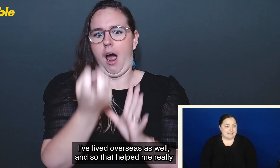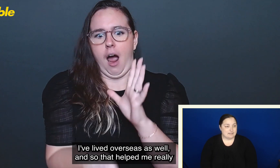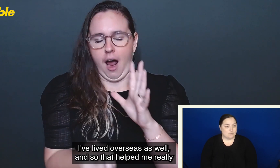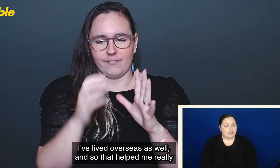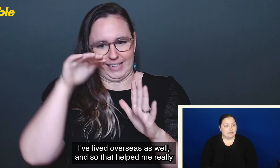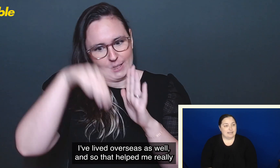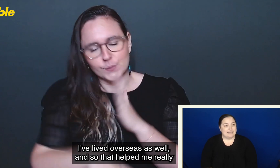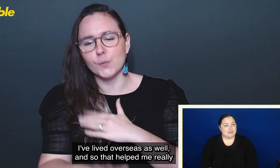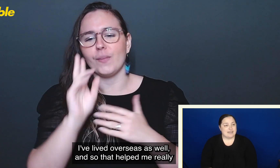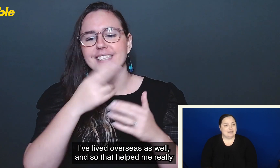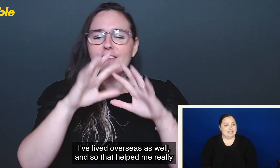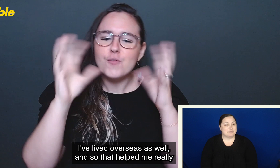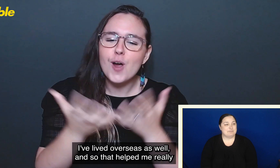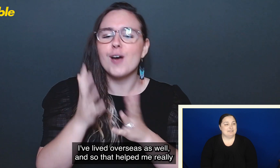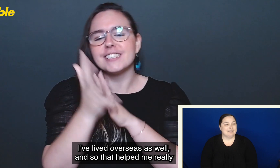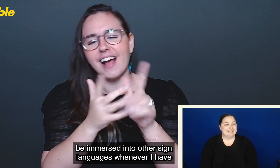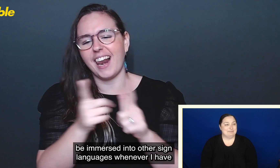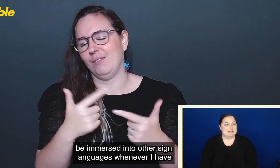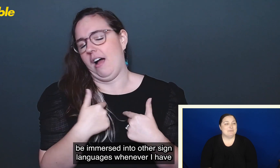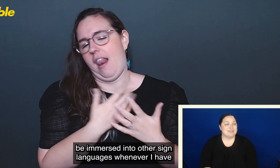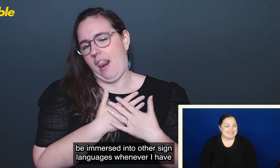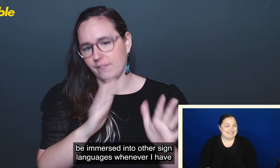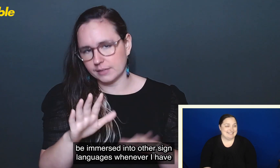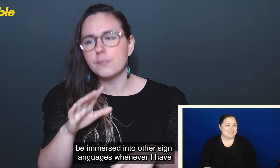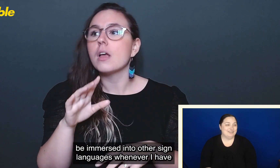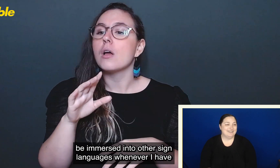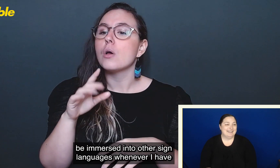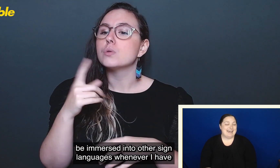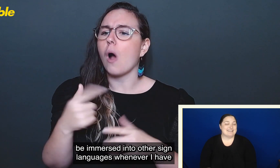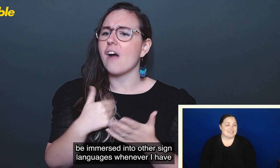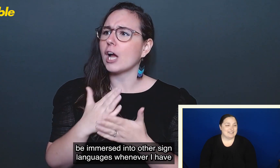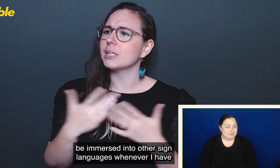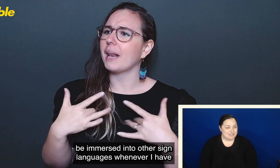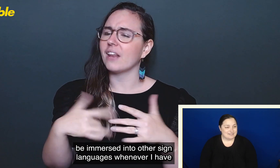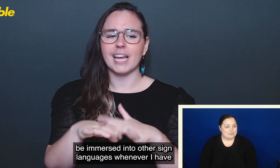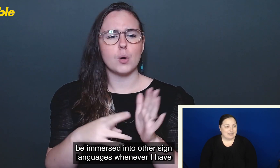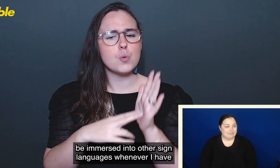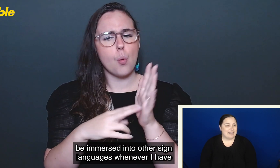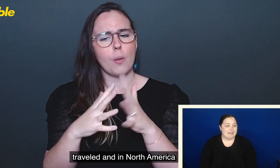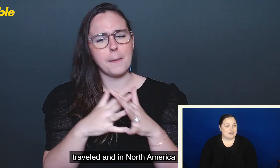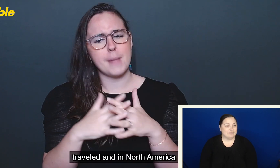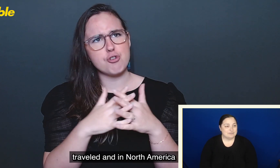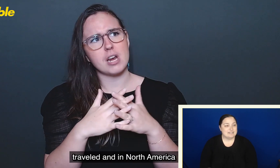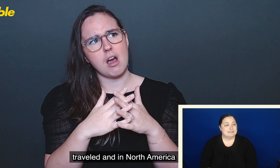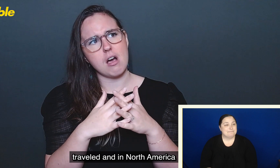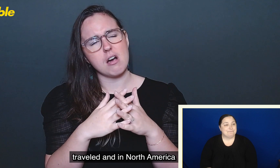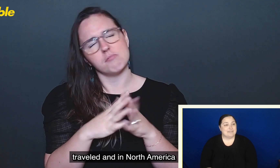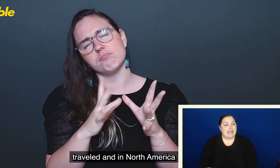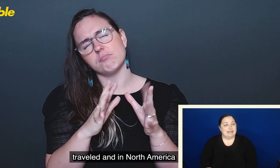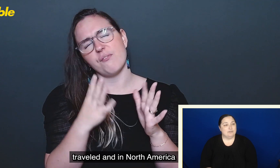lived overseas as well, and so that helped me really be immersed into other sign languages whenever I have